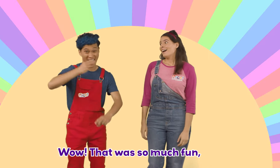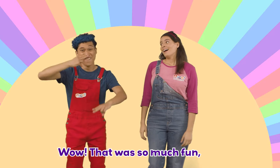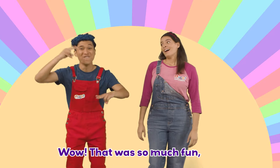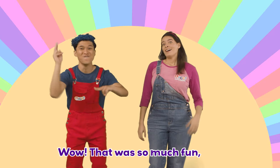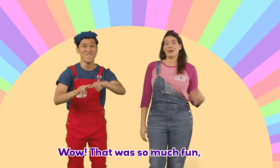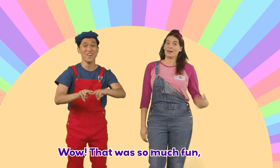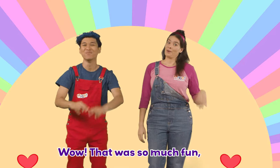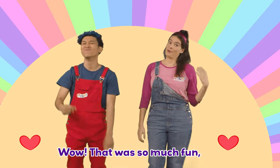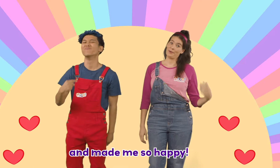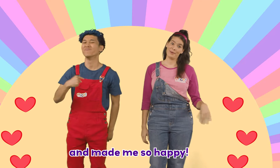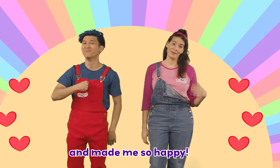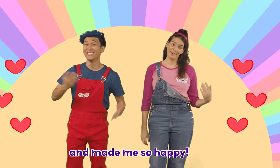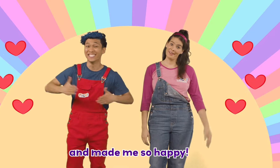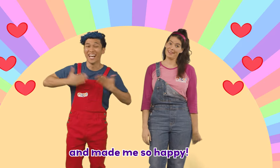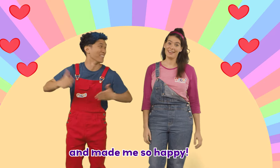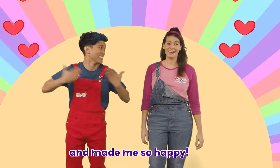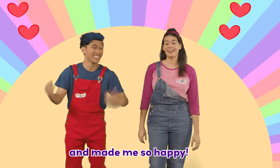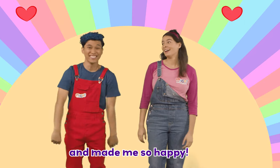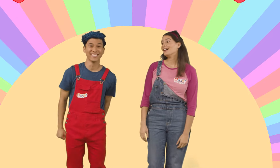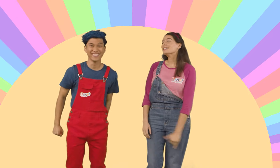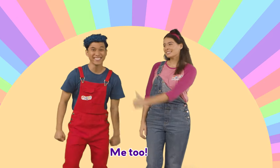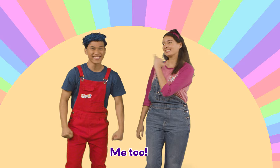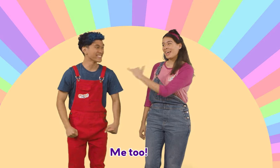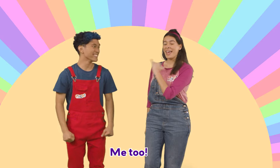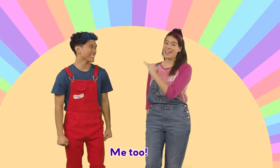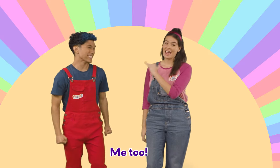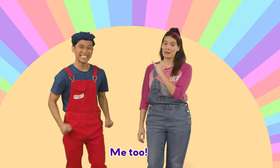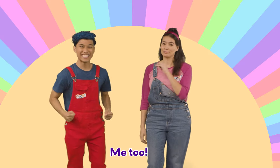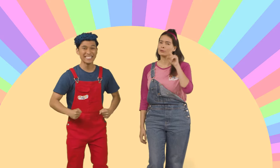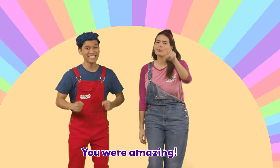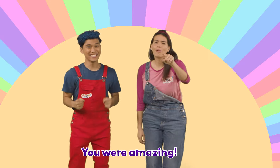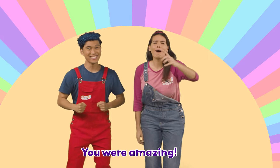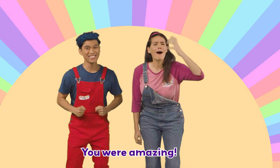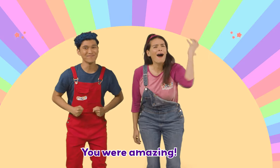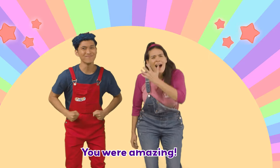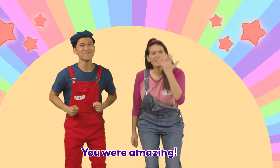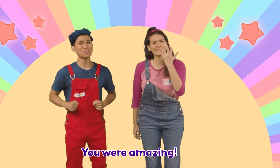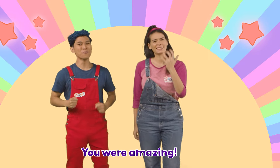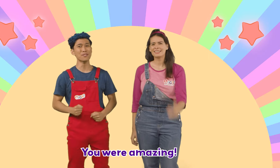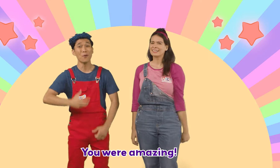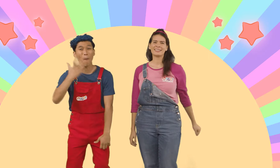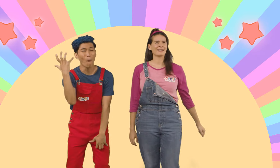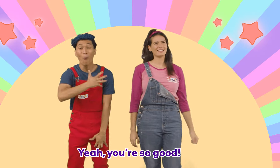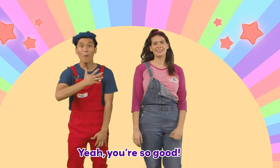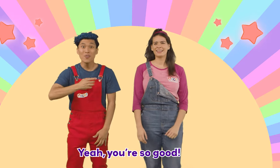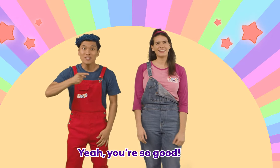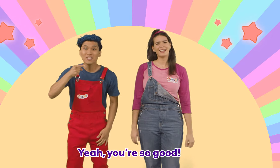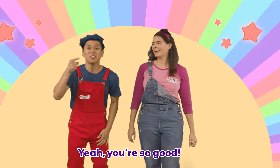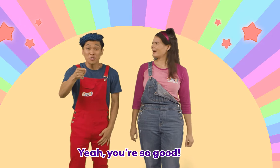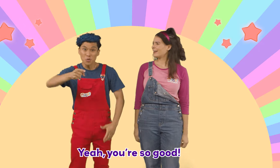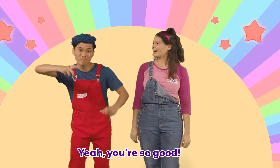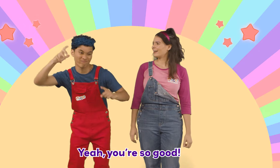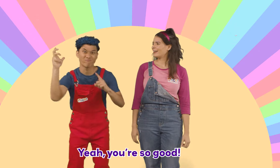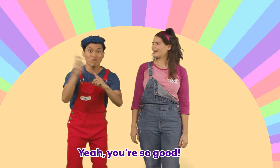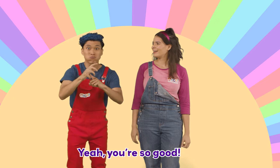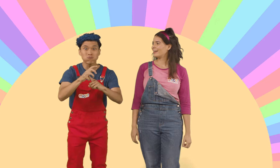That was so much fun. It made me so happy. Me too. You were amazing. Yeah,